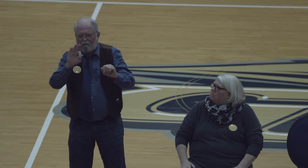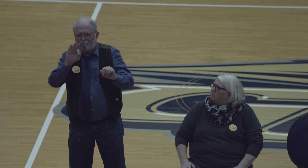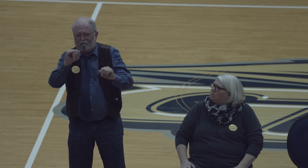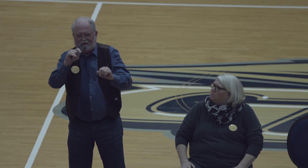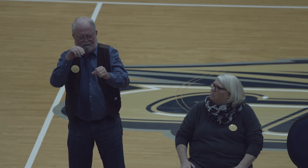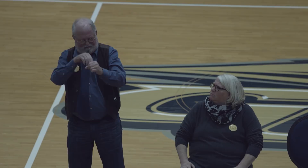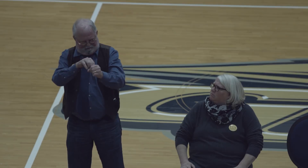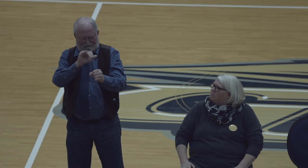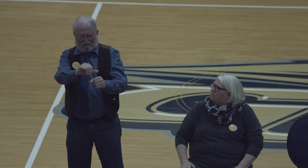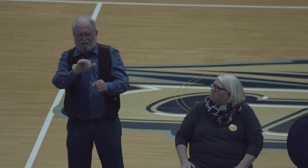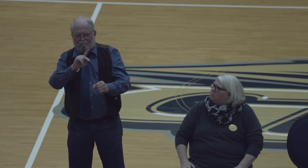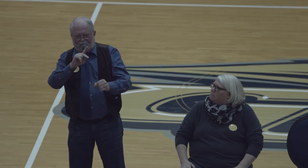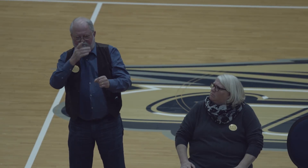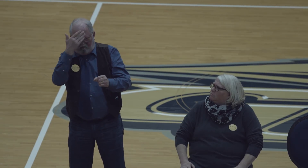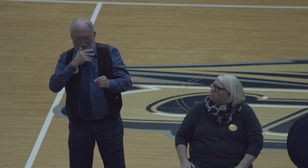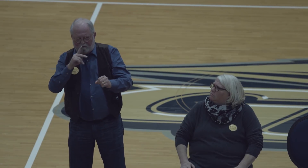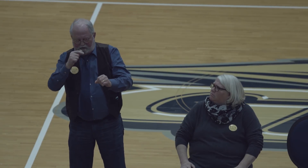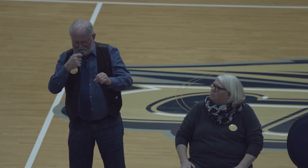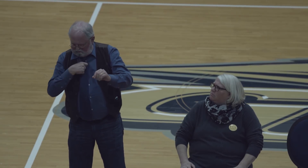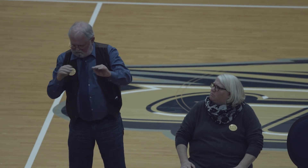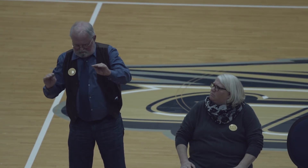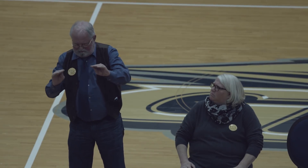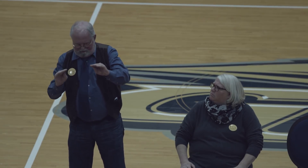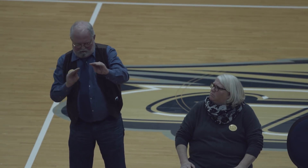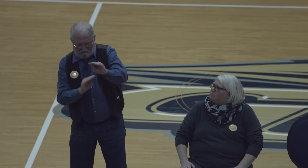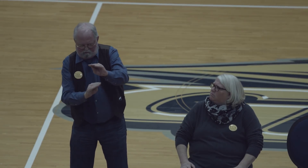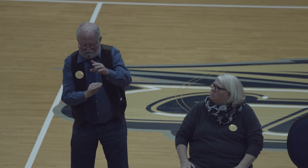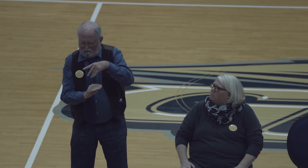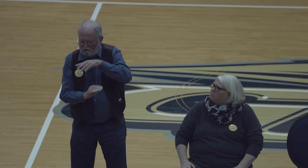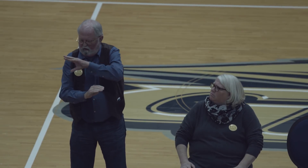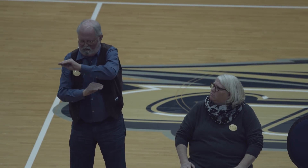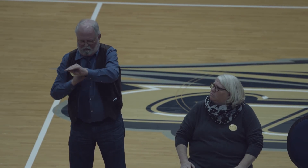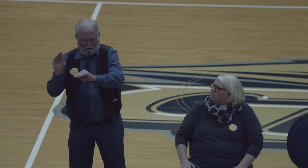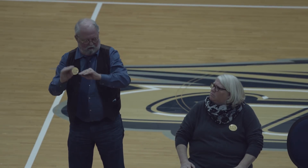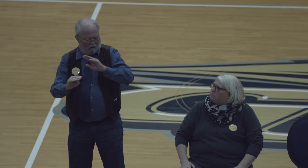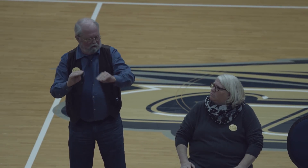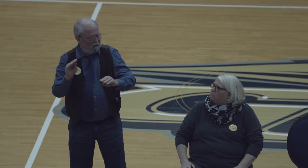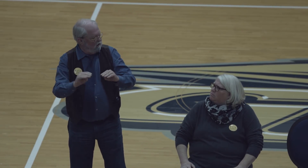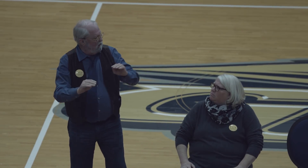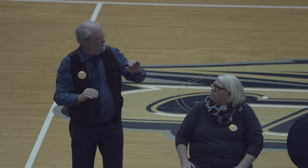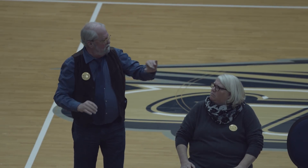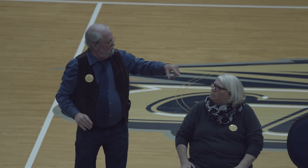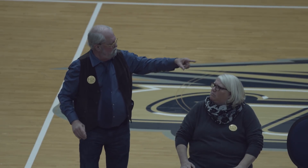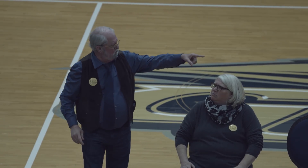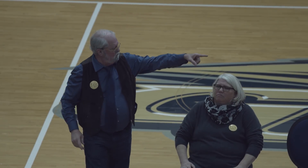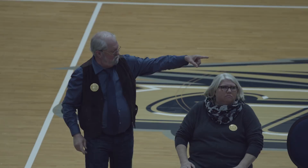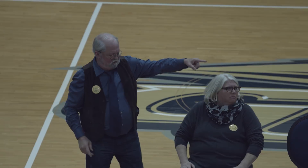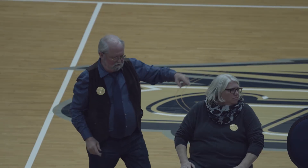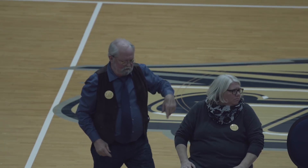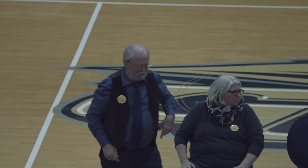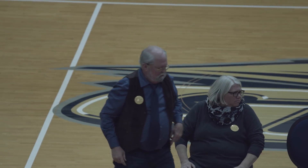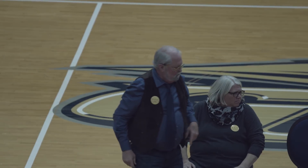images that I knew would be able to fit on the layout in this front page. And you'll see